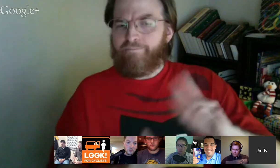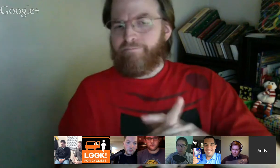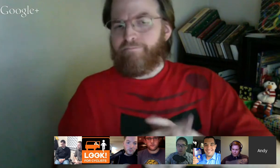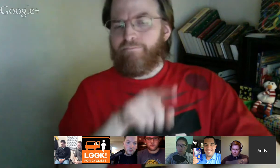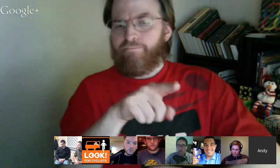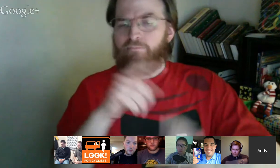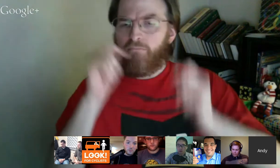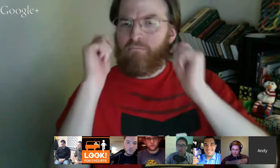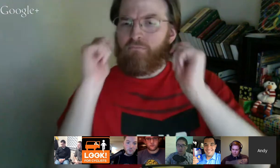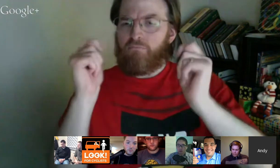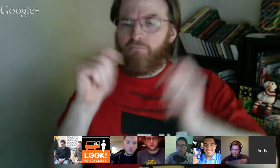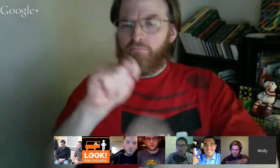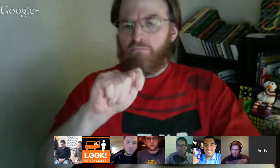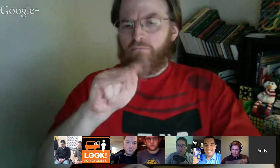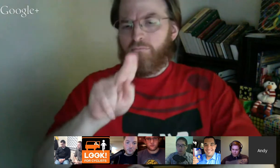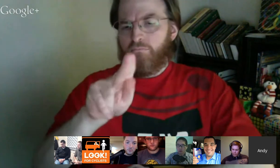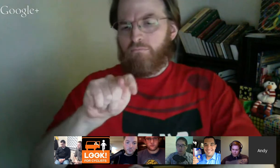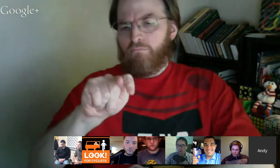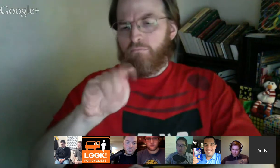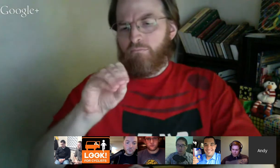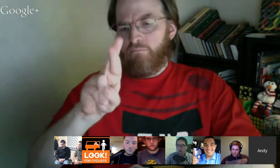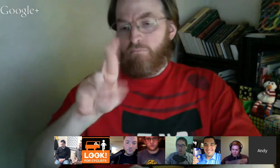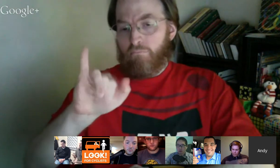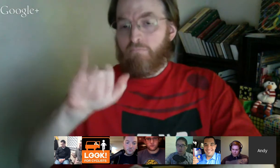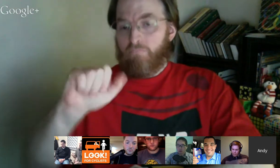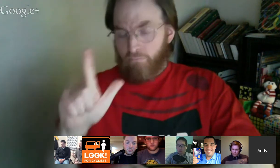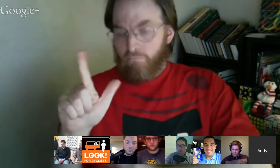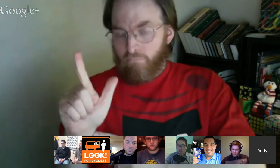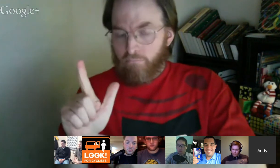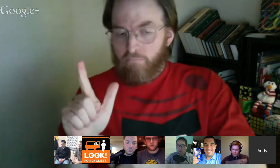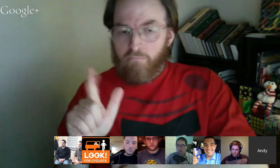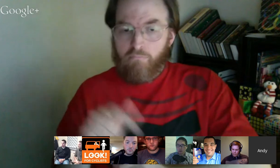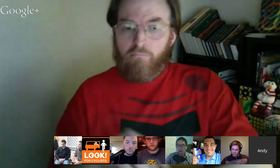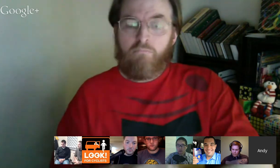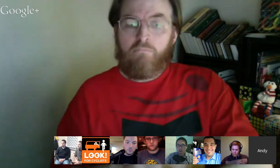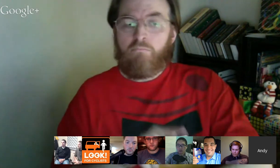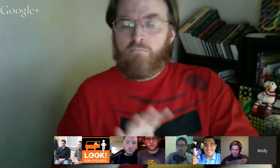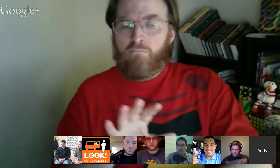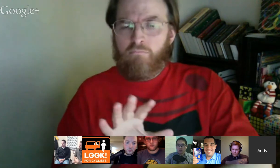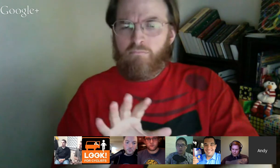at some of the results, and sometimes, you know, a tutorial will pop up.